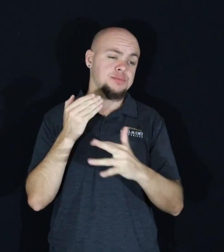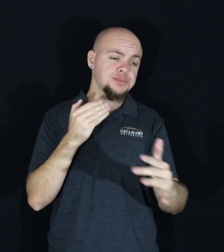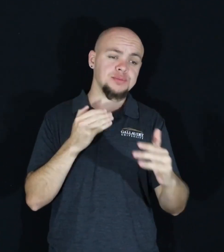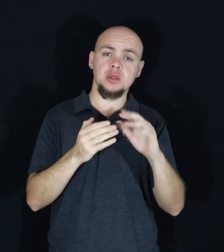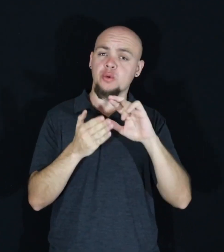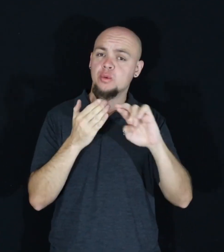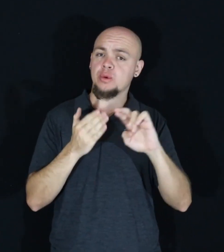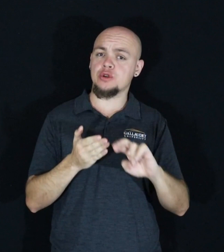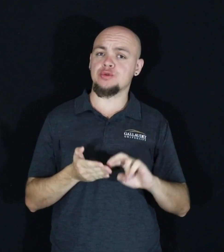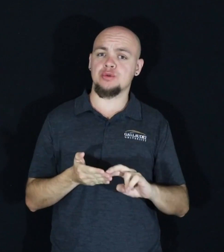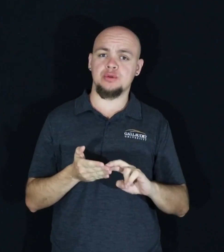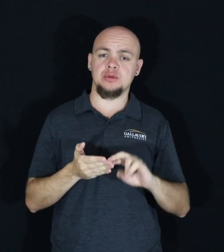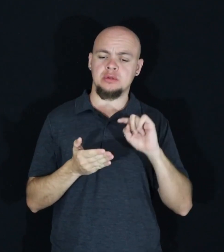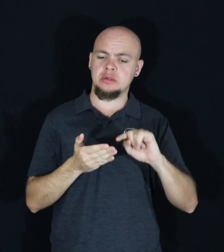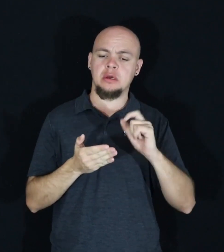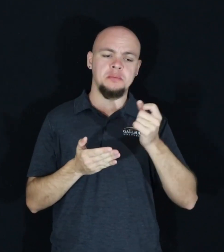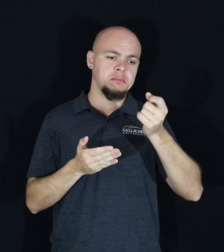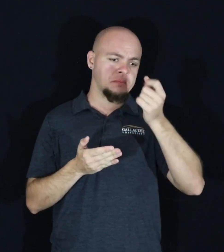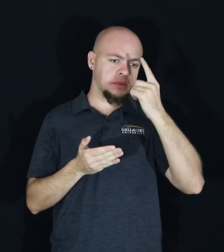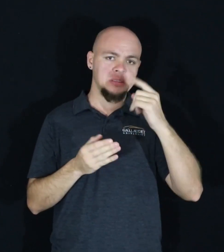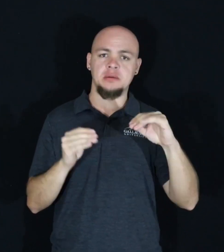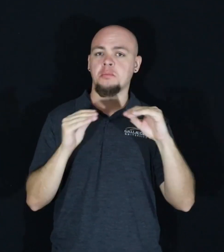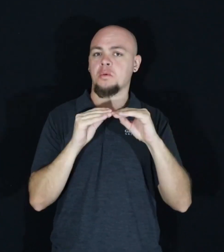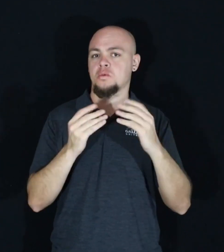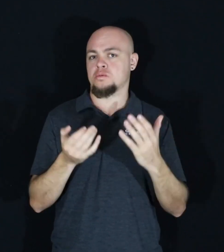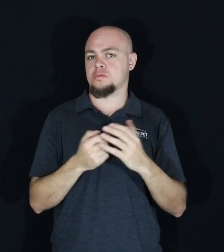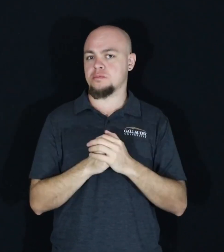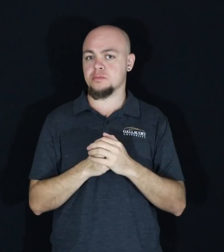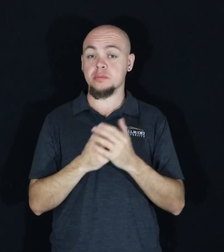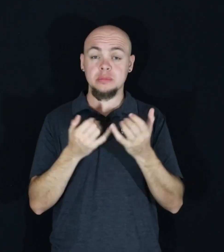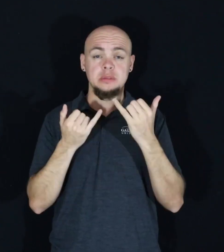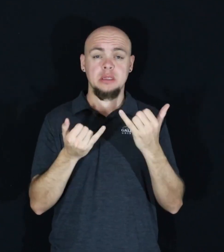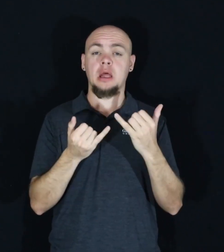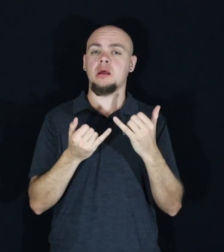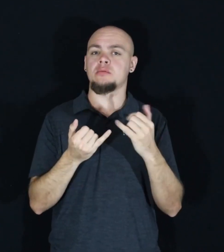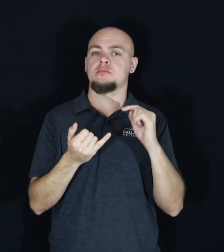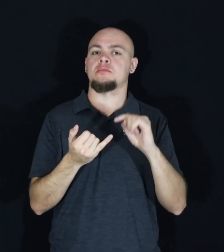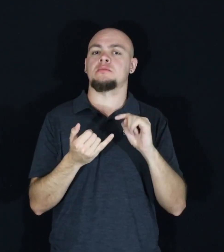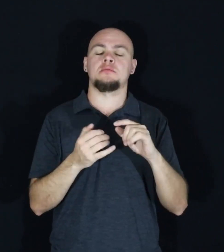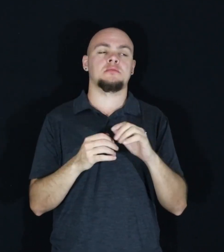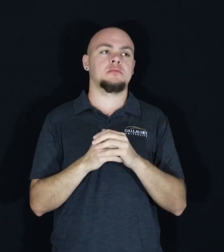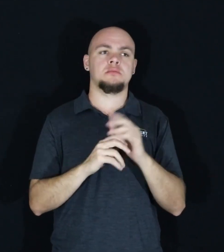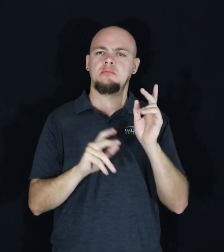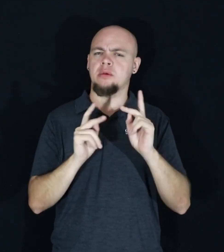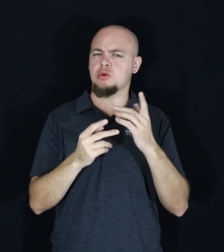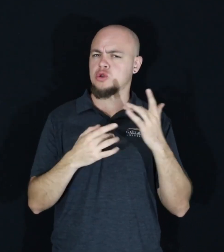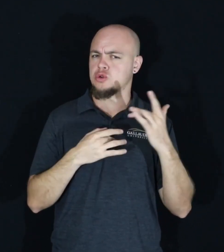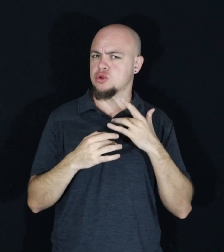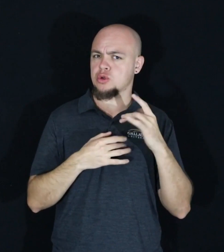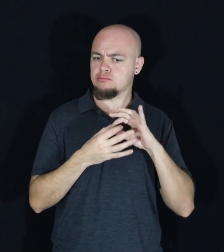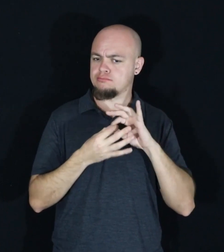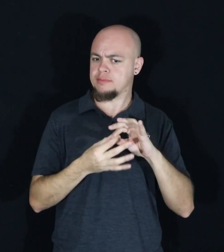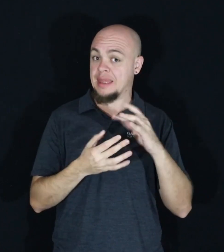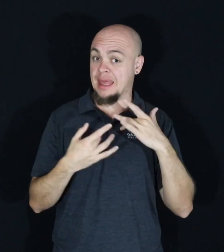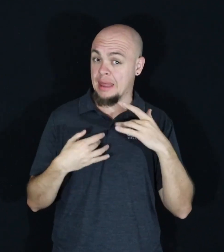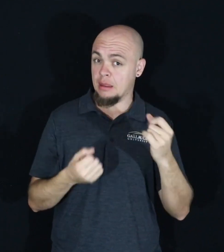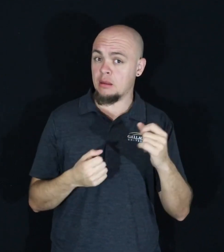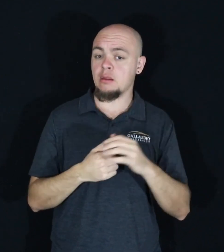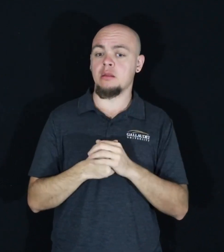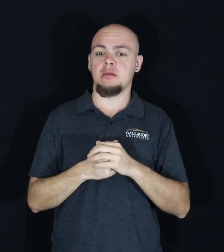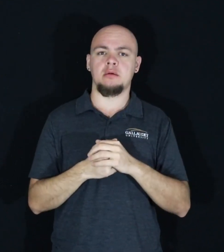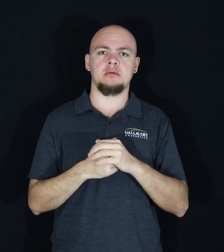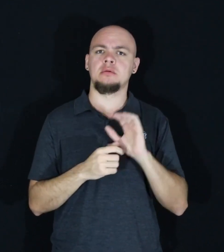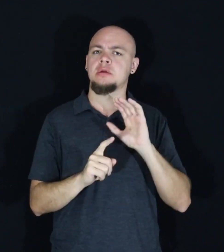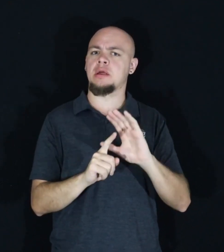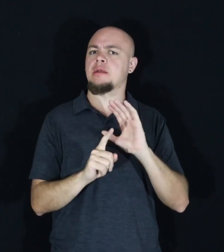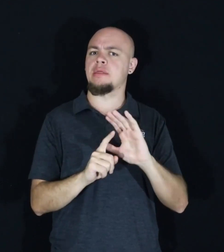made sense even more, because now more than ever, people are concerned about their health and on constant surveillance on their